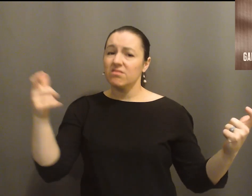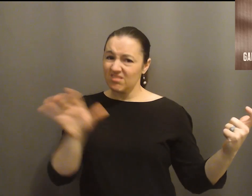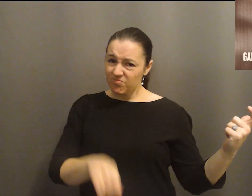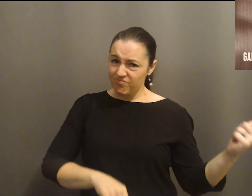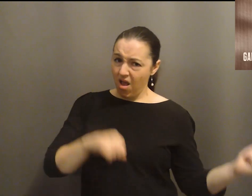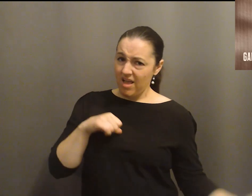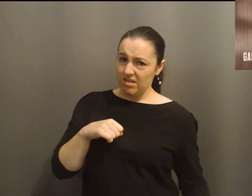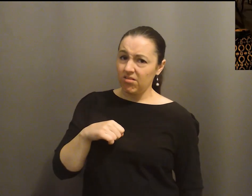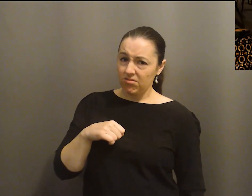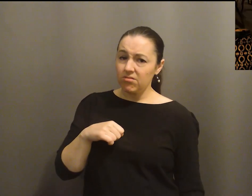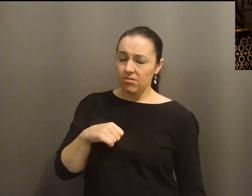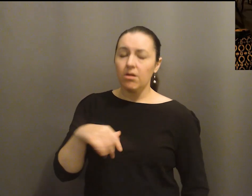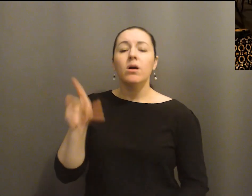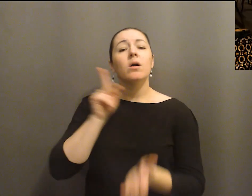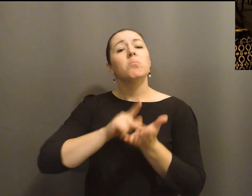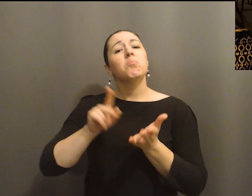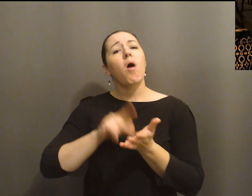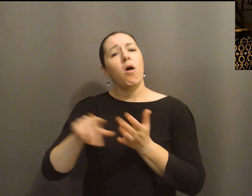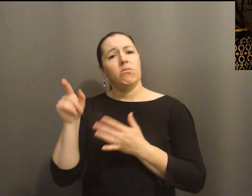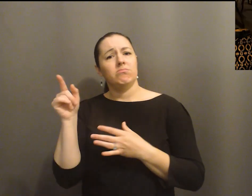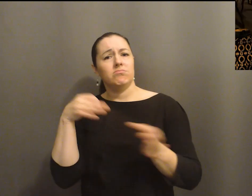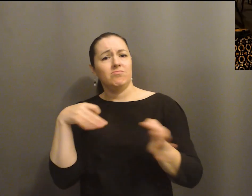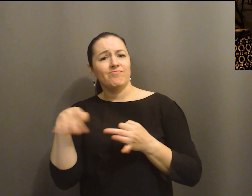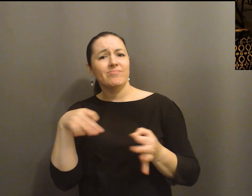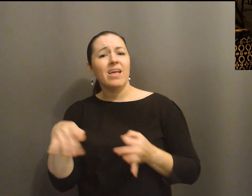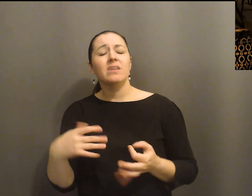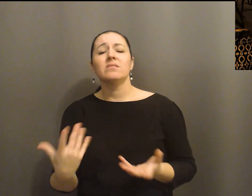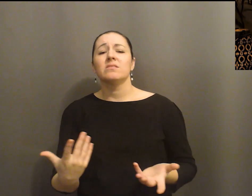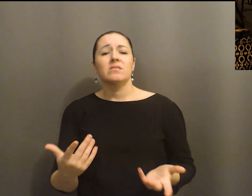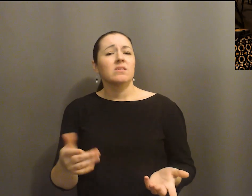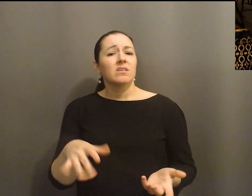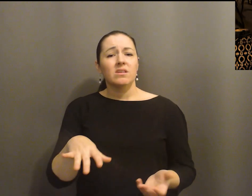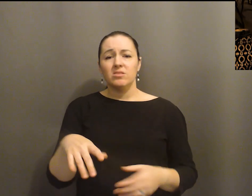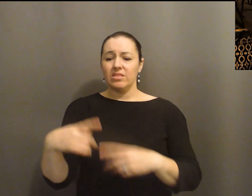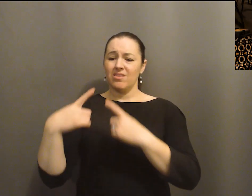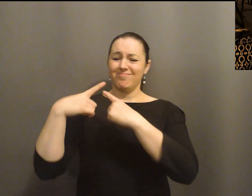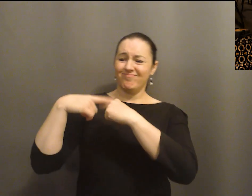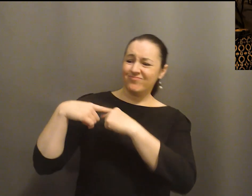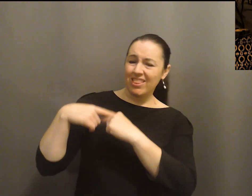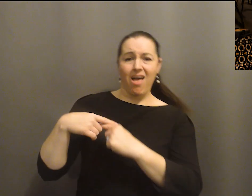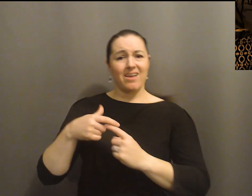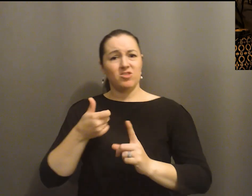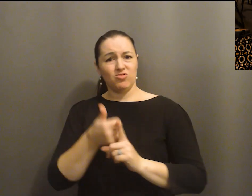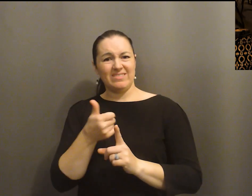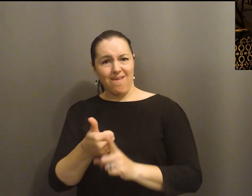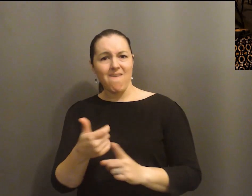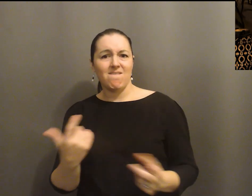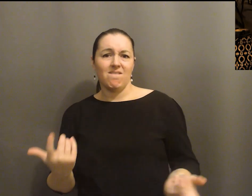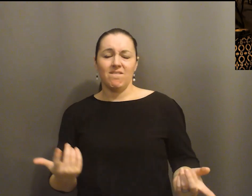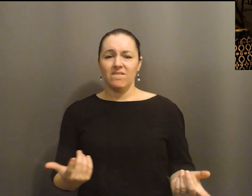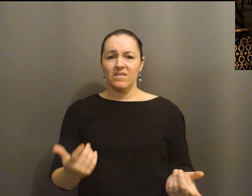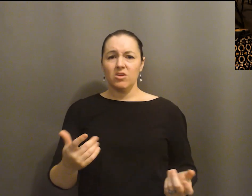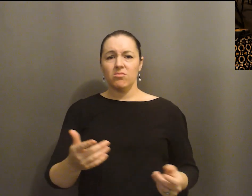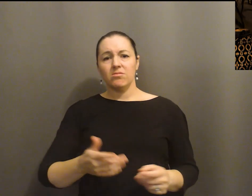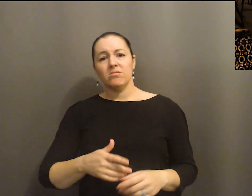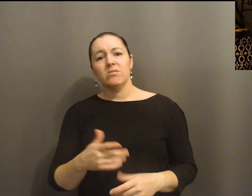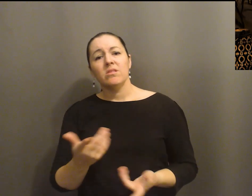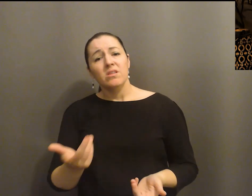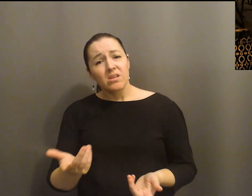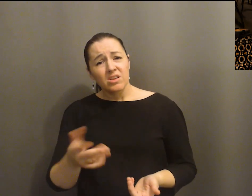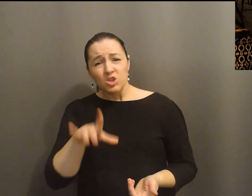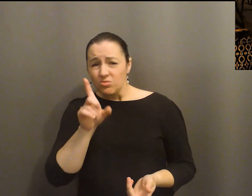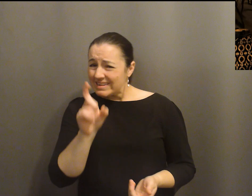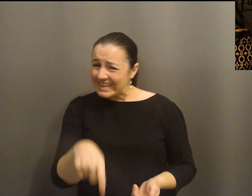Prideful And Paul's saying Bring the pride Of self-reliance The self-operating System of your life